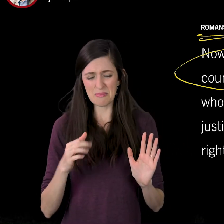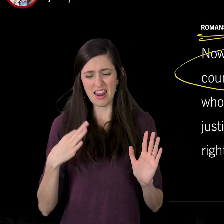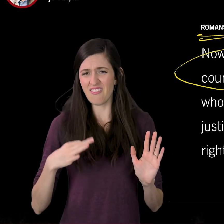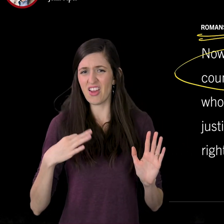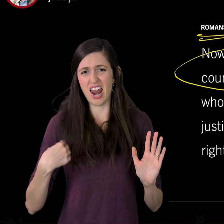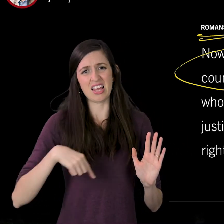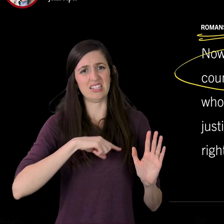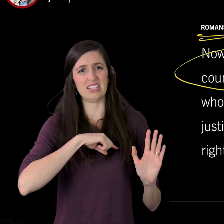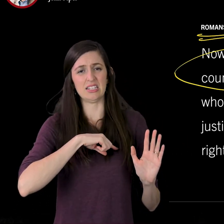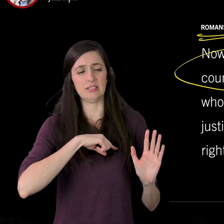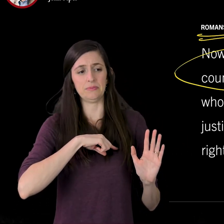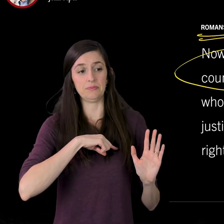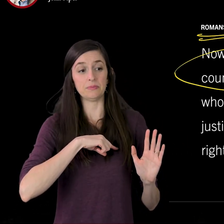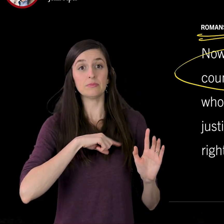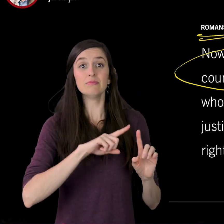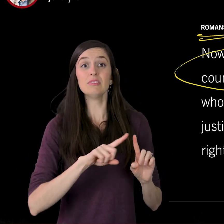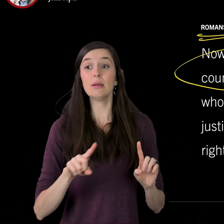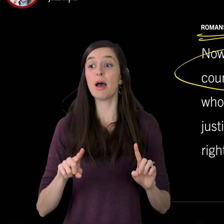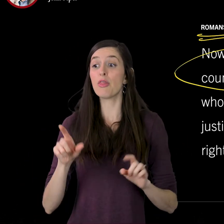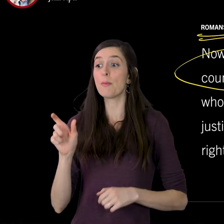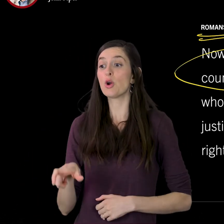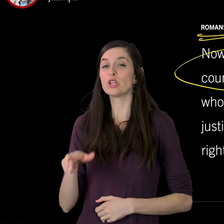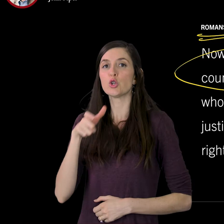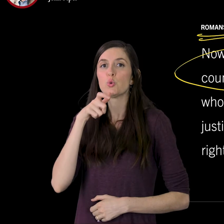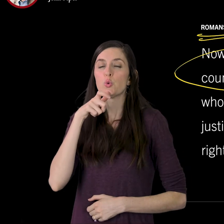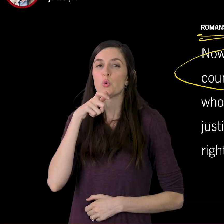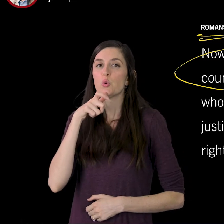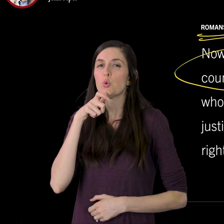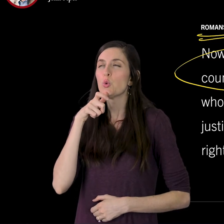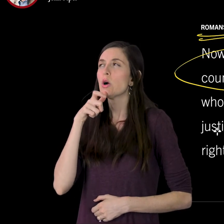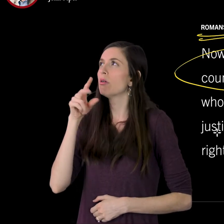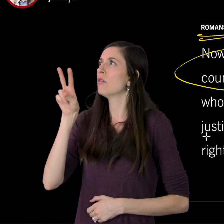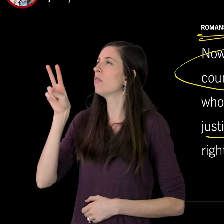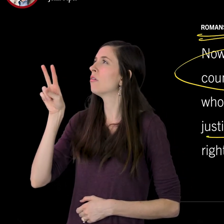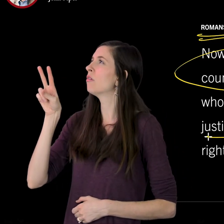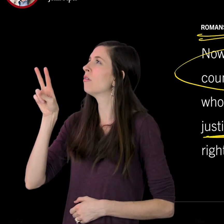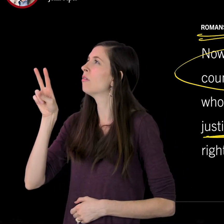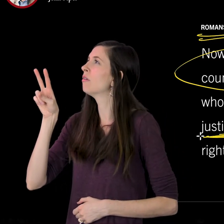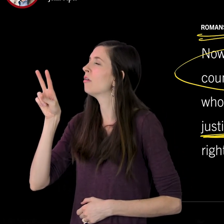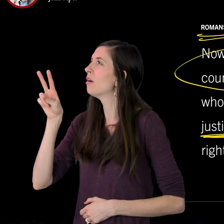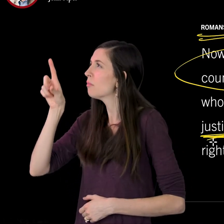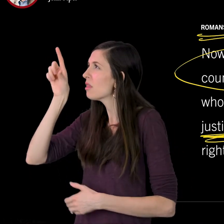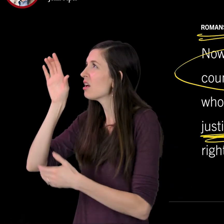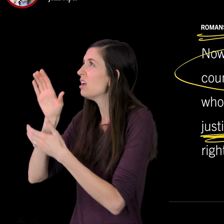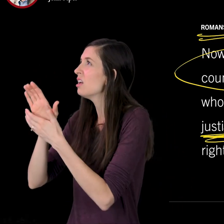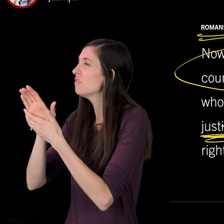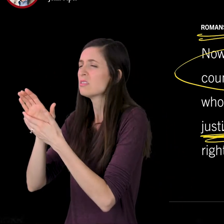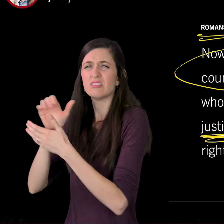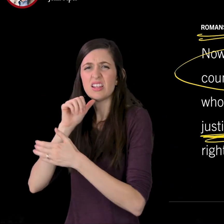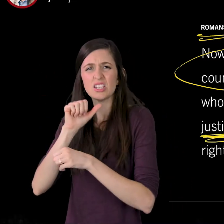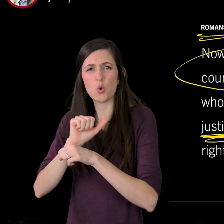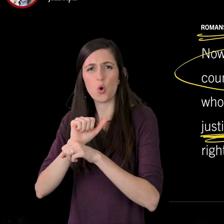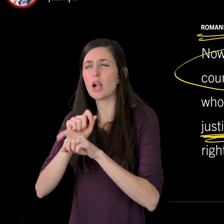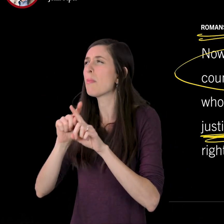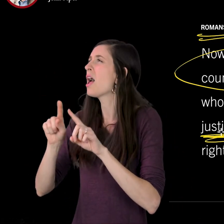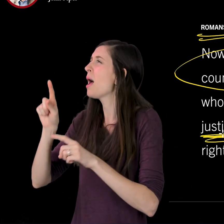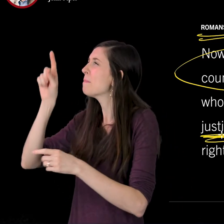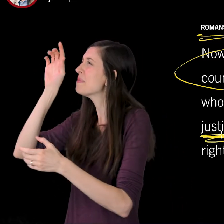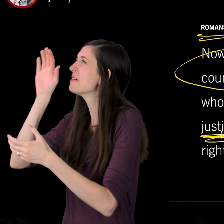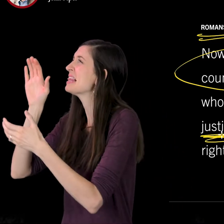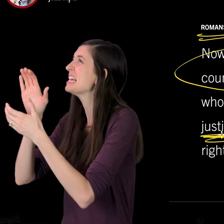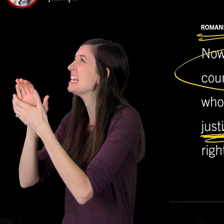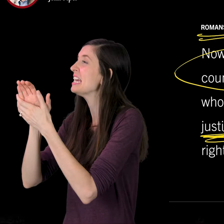work but believes in him who justifies the ungodly he declares the